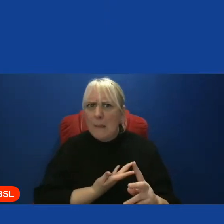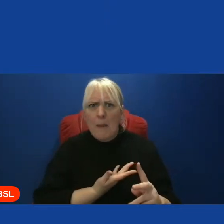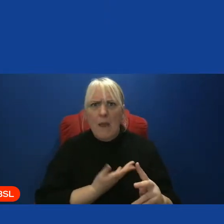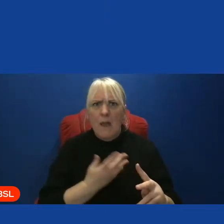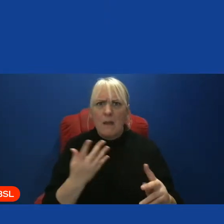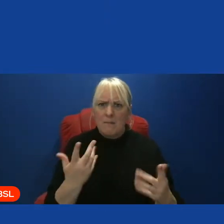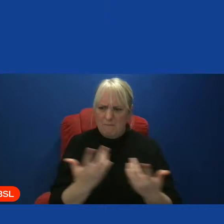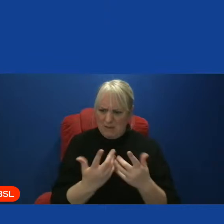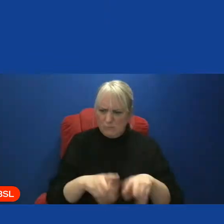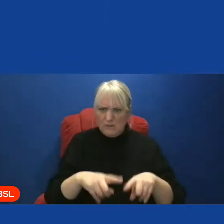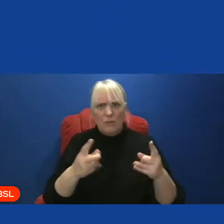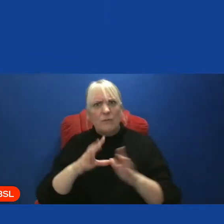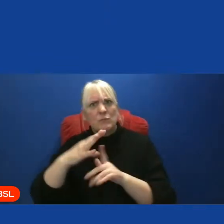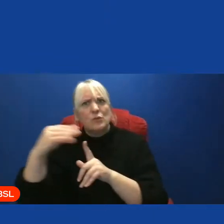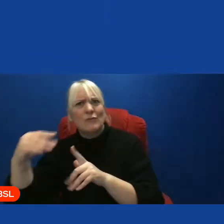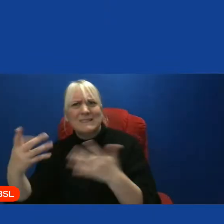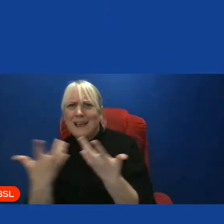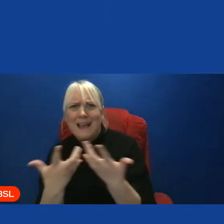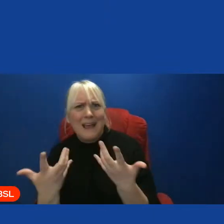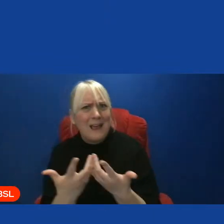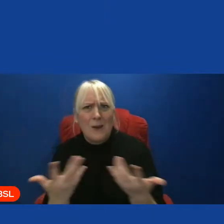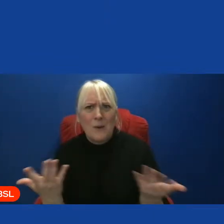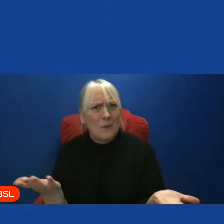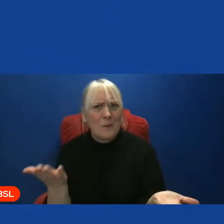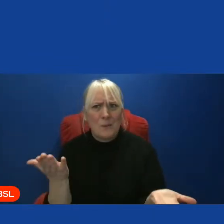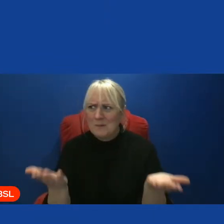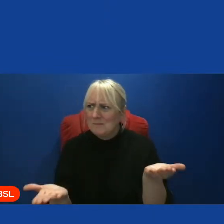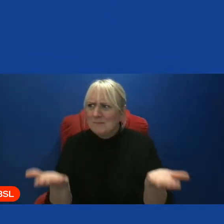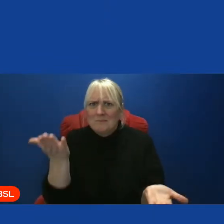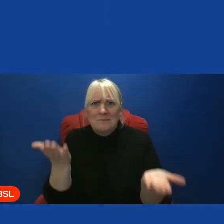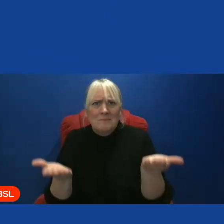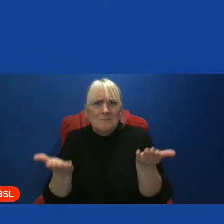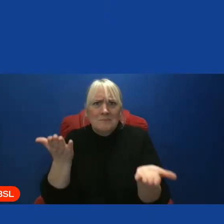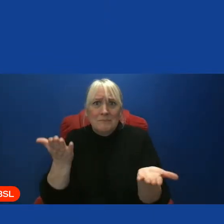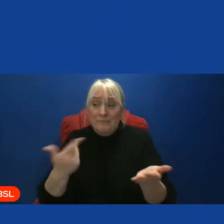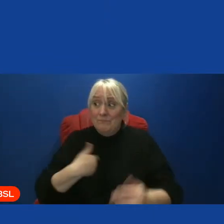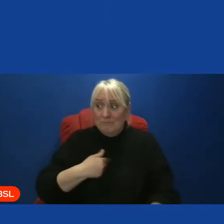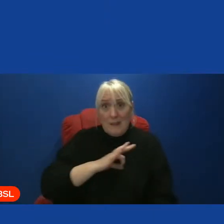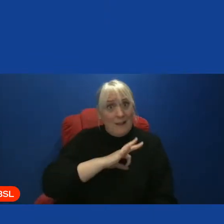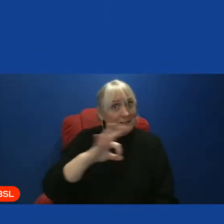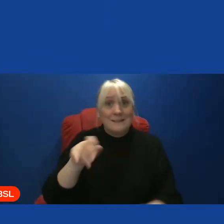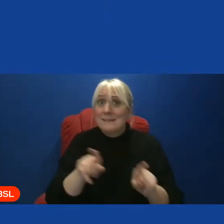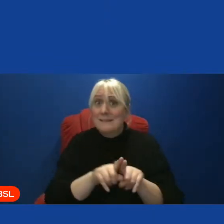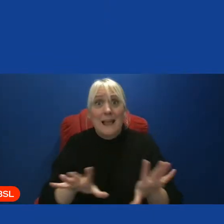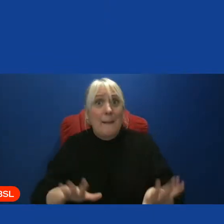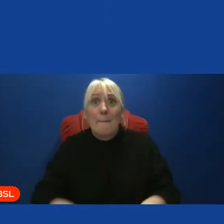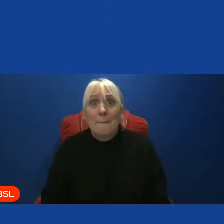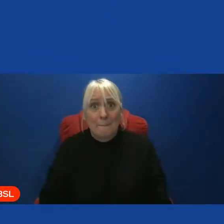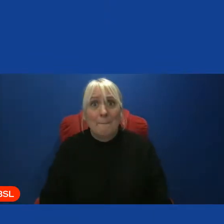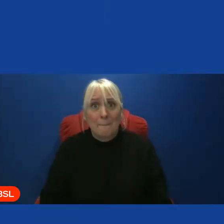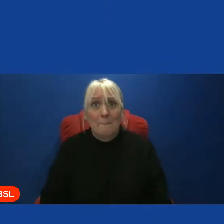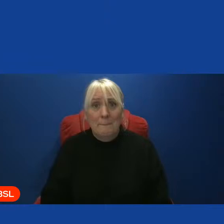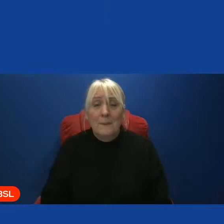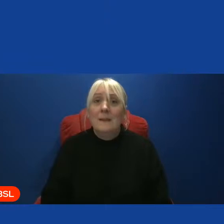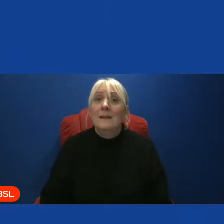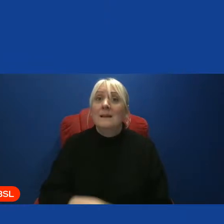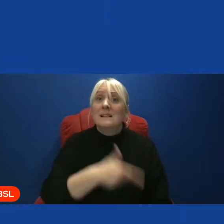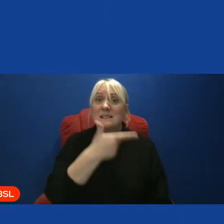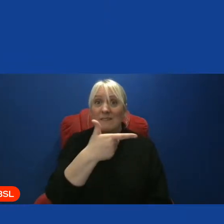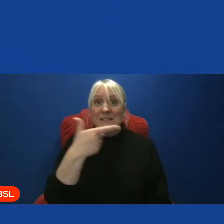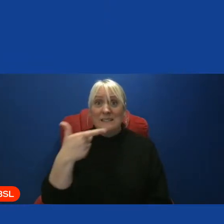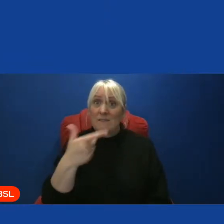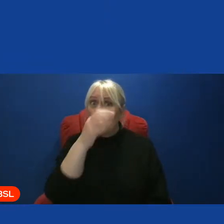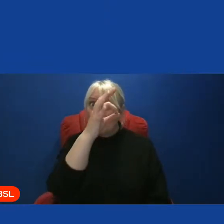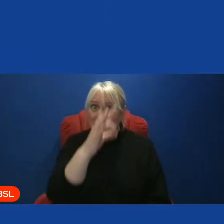now and the Tories then? And I ask very similar questions, if I'm honest with you. But 77% of the